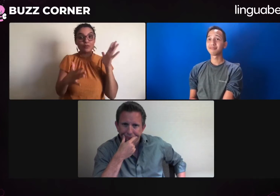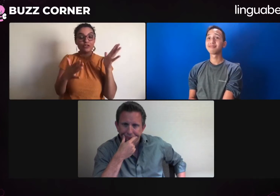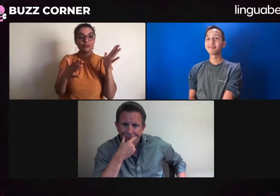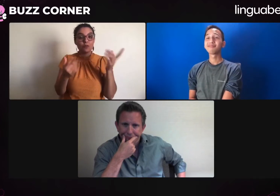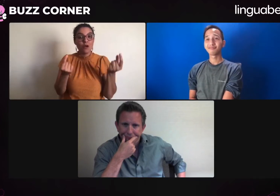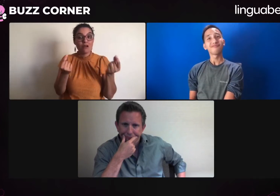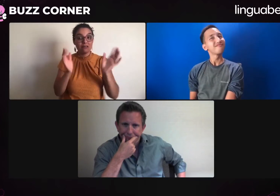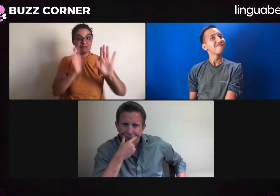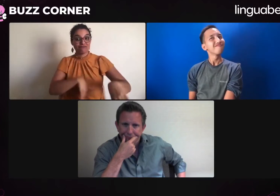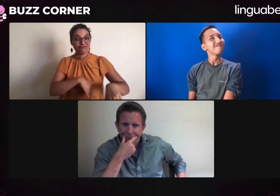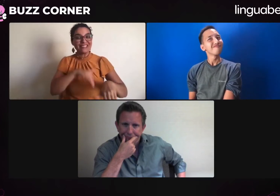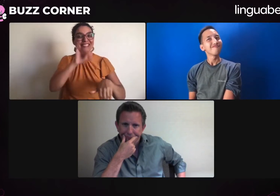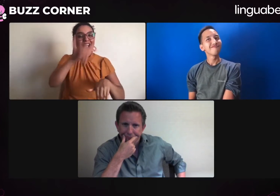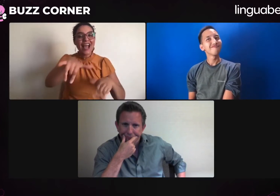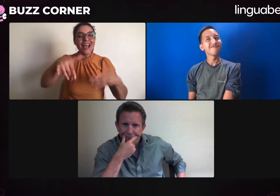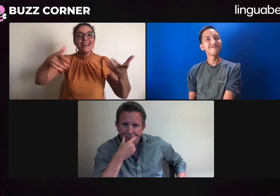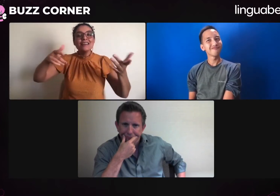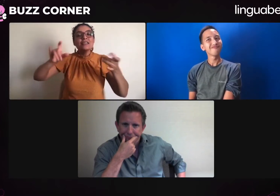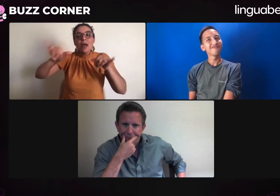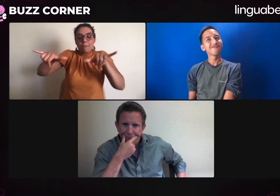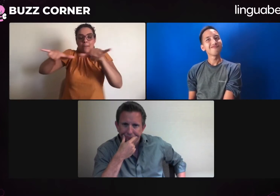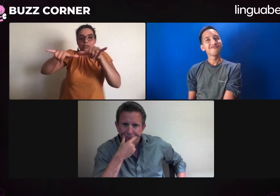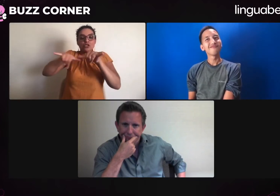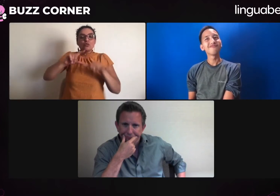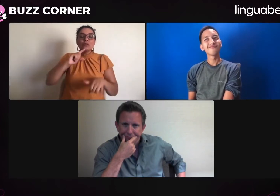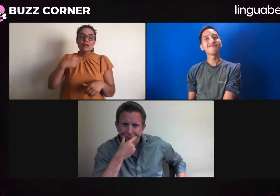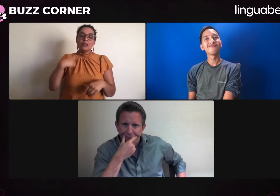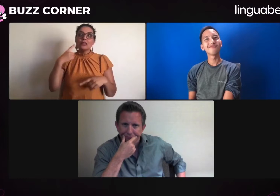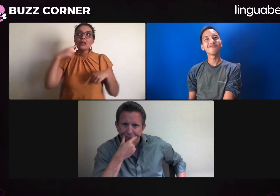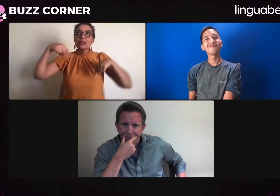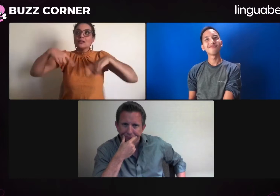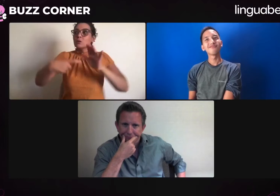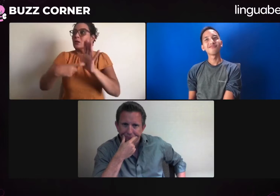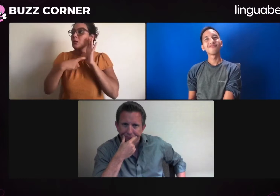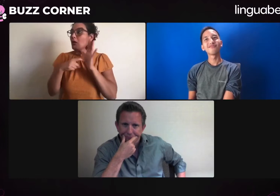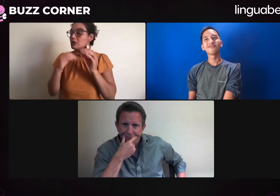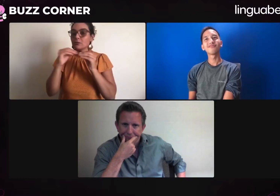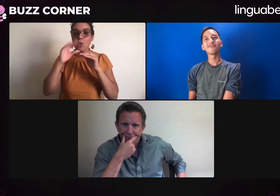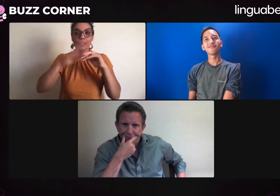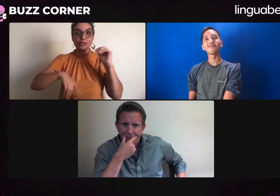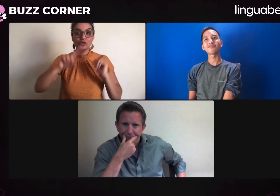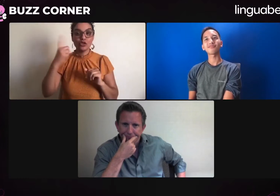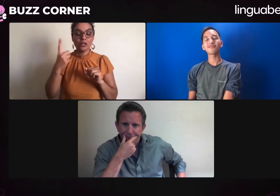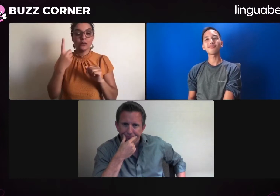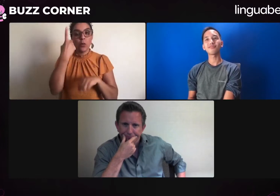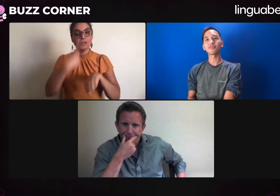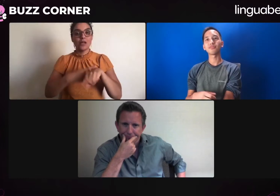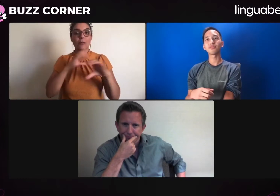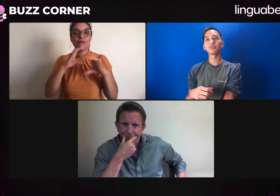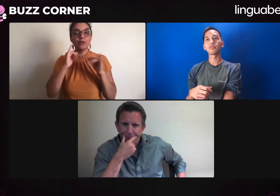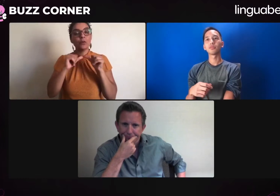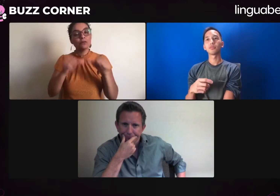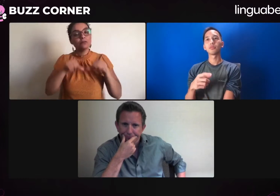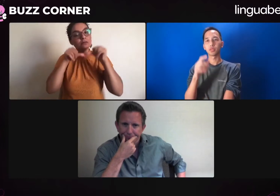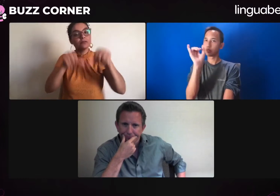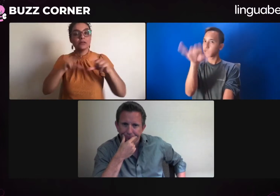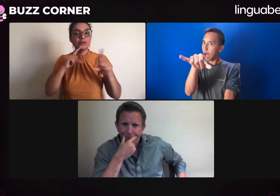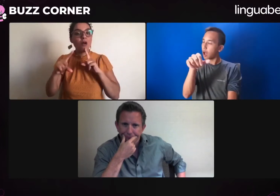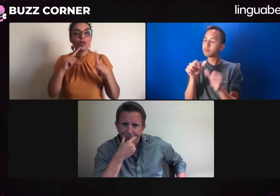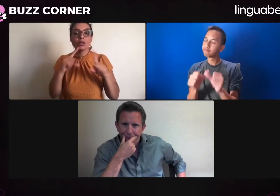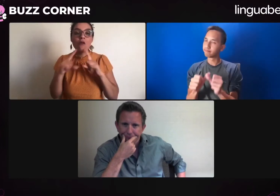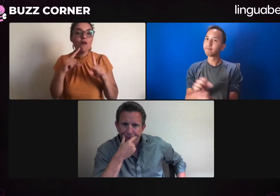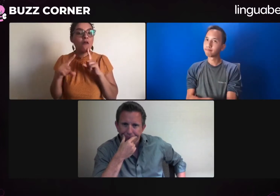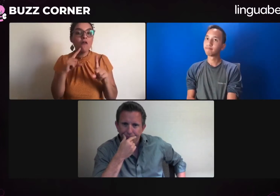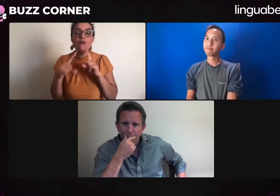that equal to a Black interpreter doing something like that? Would the same thing happen? Can we measure them the same? I think it requires more than just